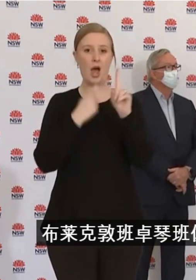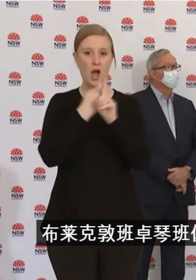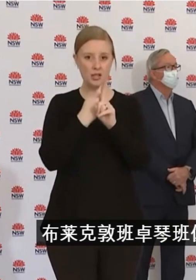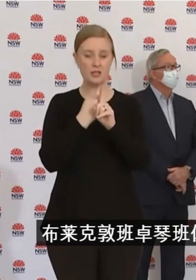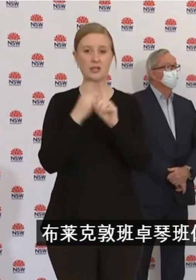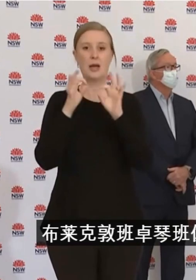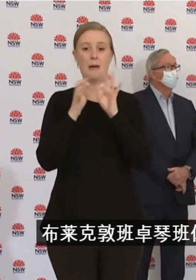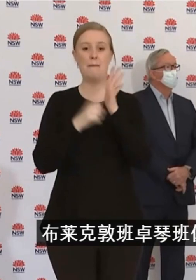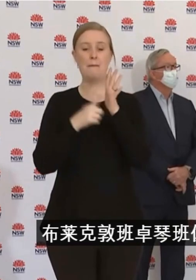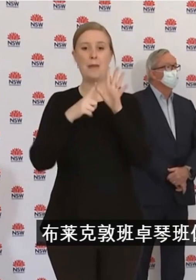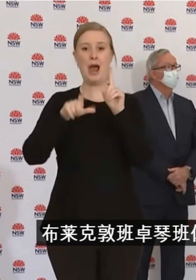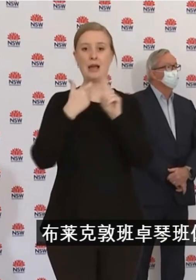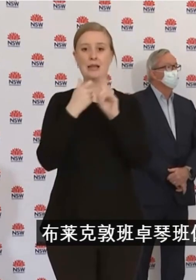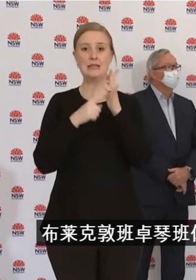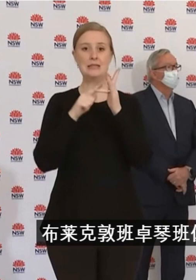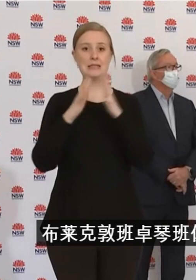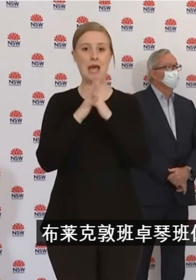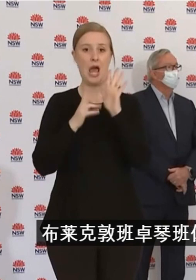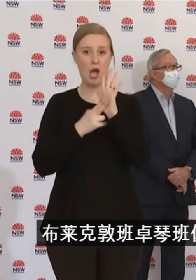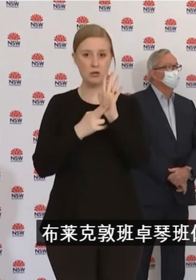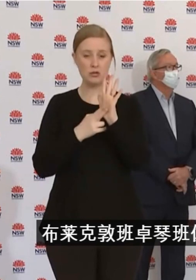Blackett, Blacktown,